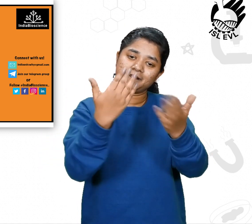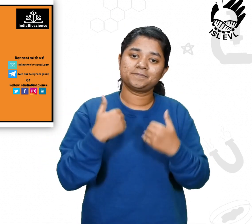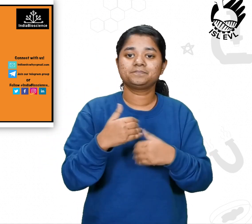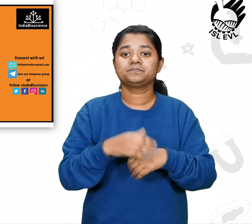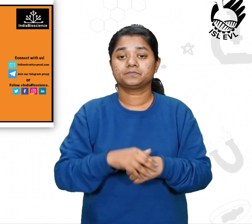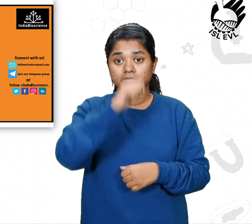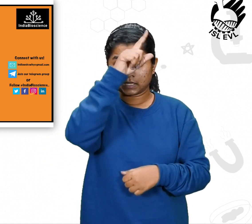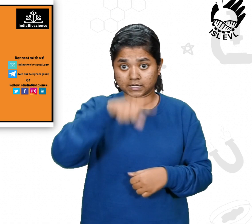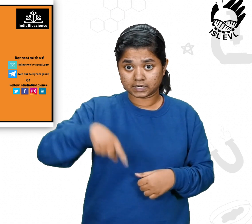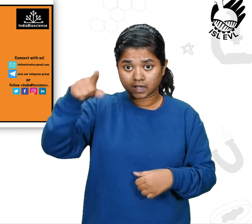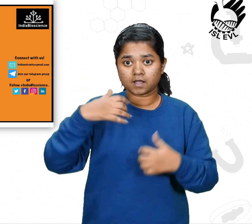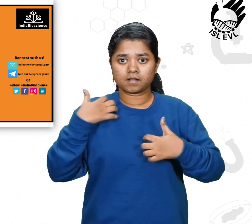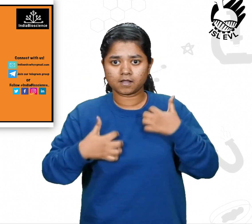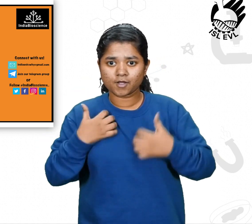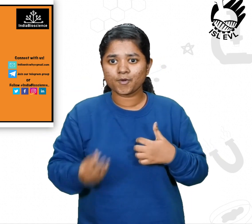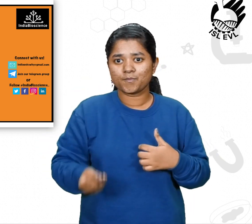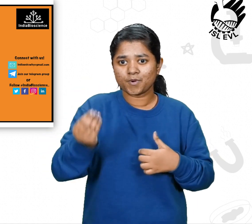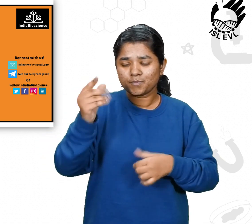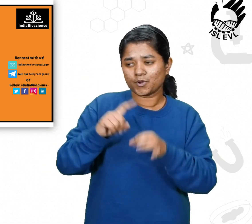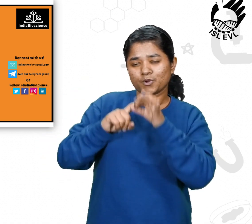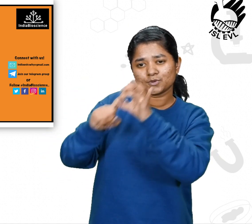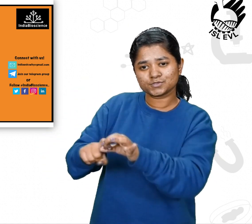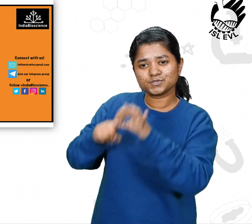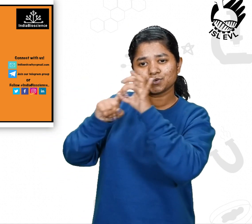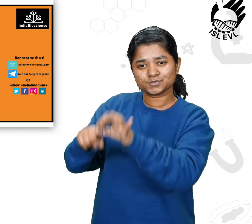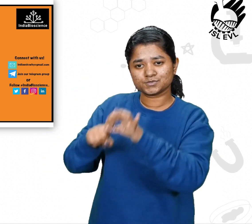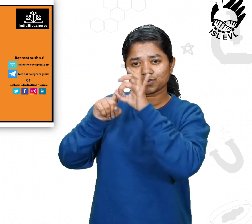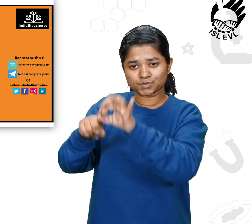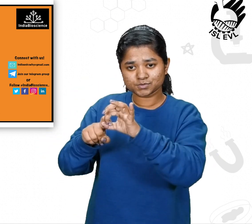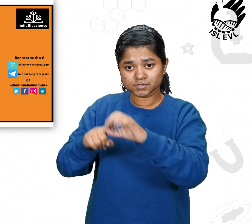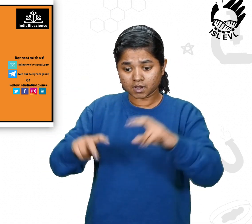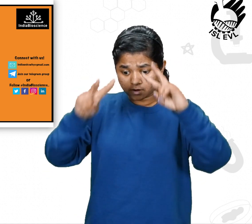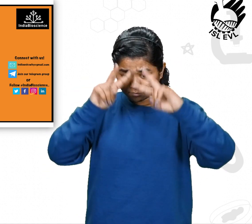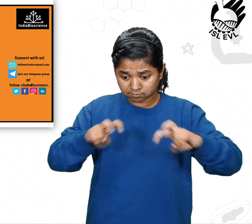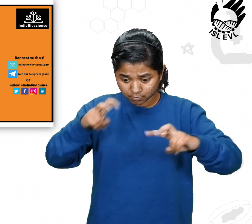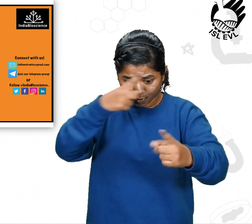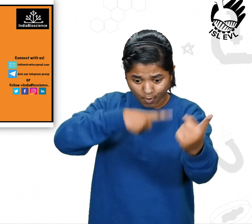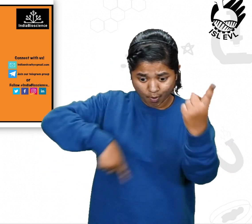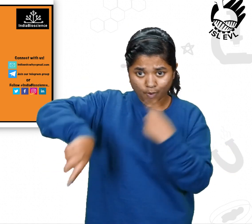more curious, One question at a time.